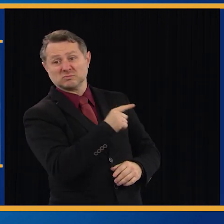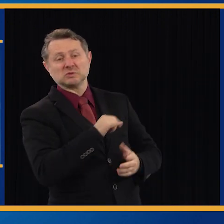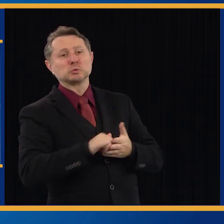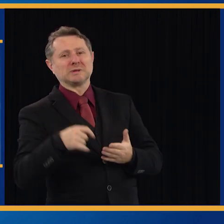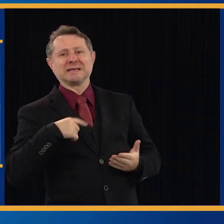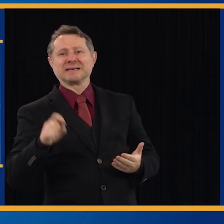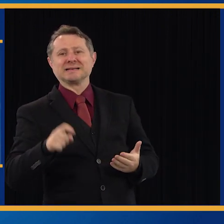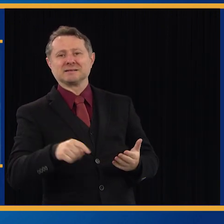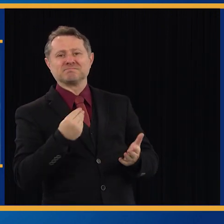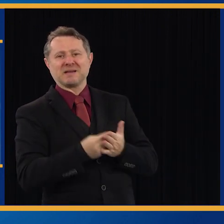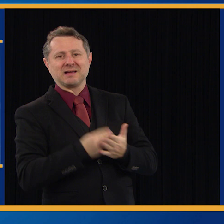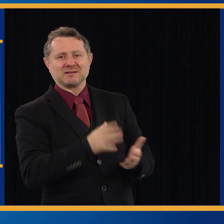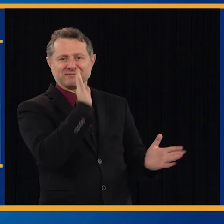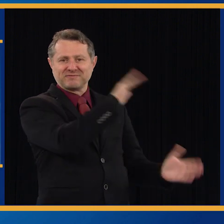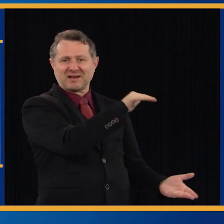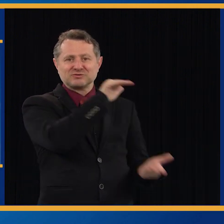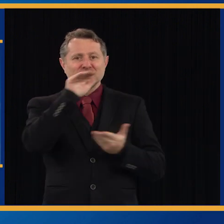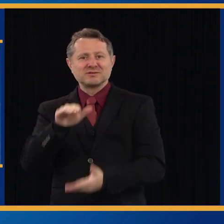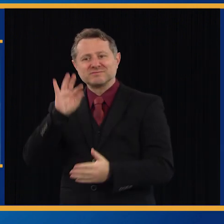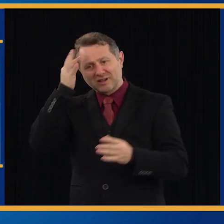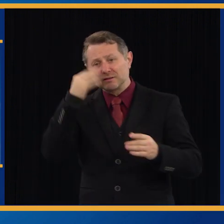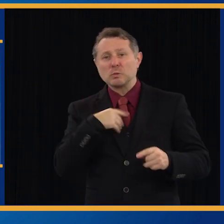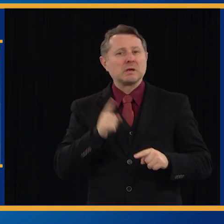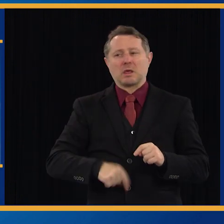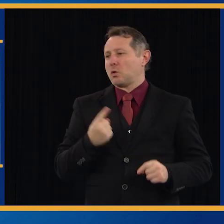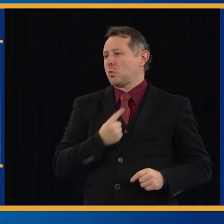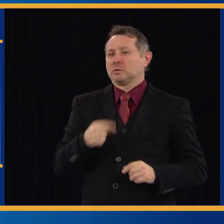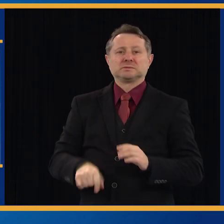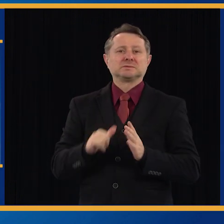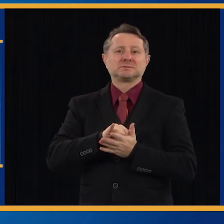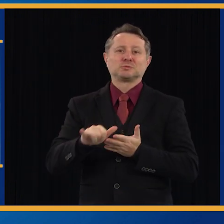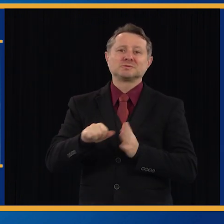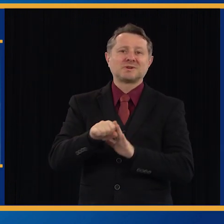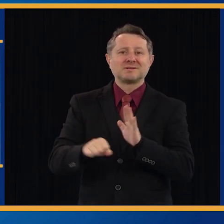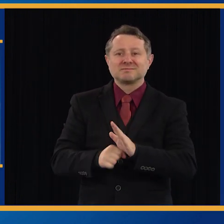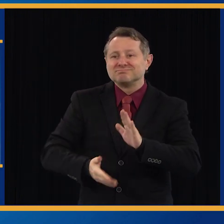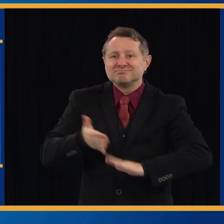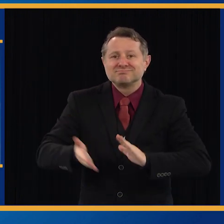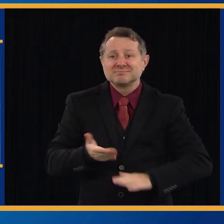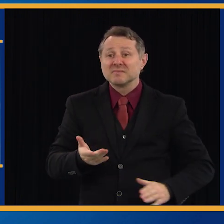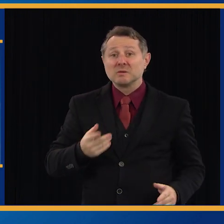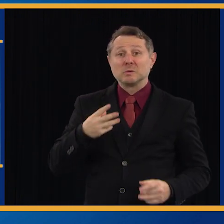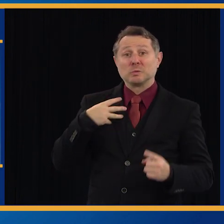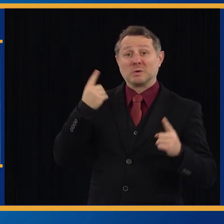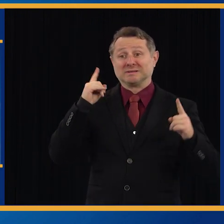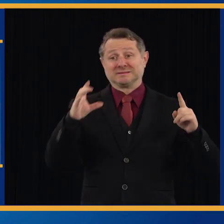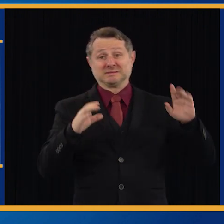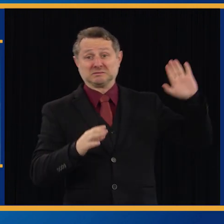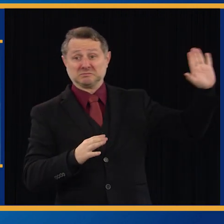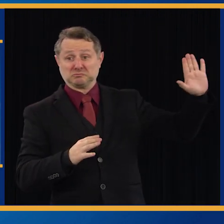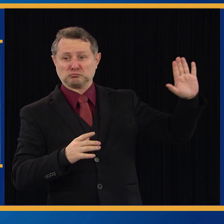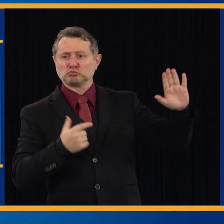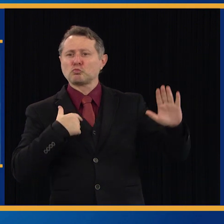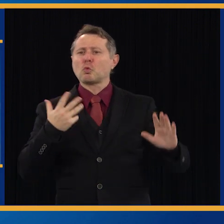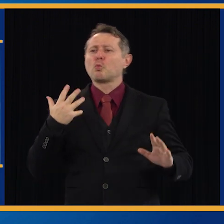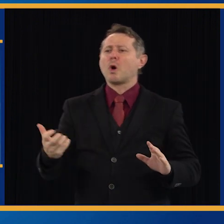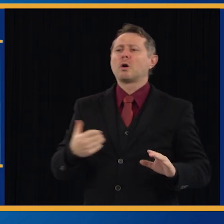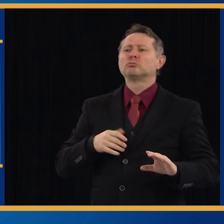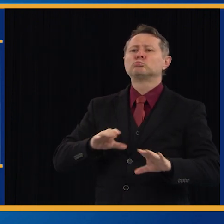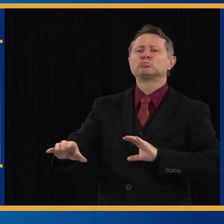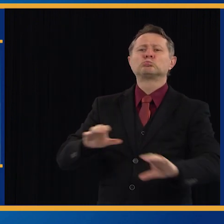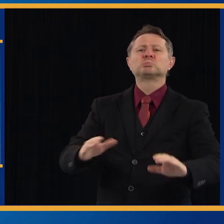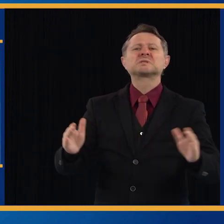budget because we can't do it otherwise. And look, Washington is saying what? We want to fund small business. Yeah,